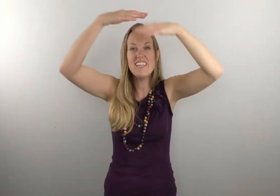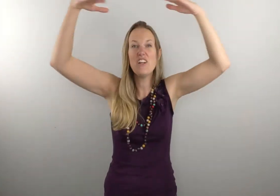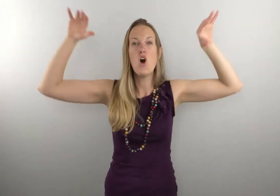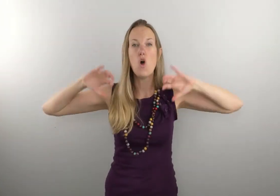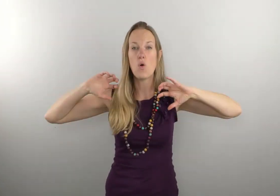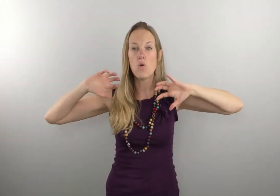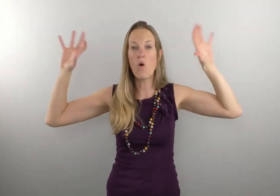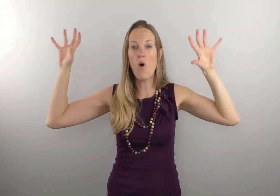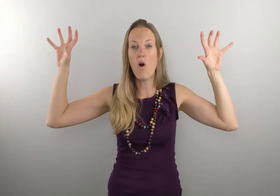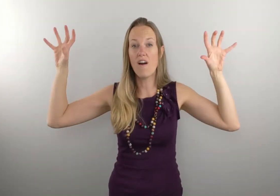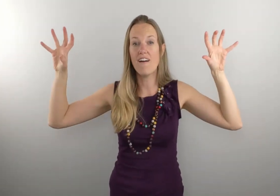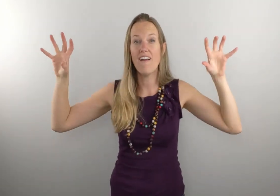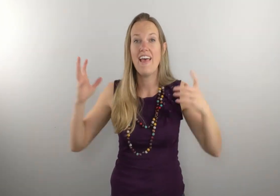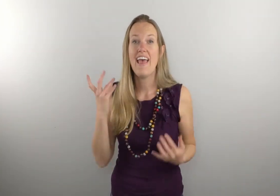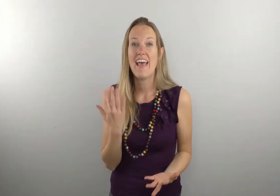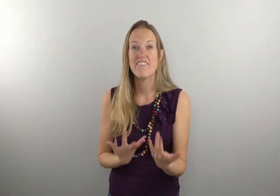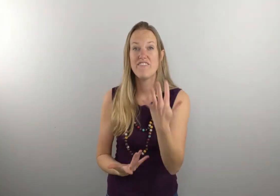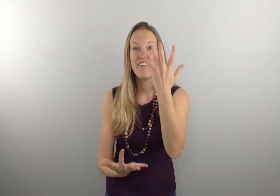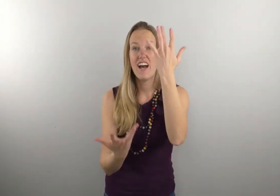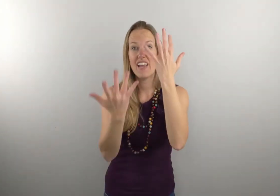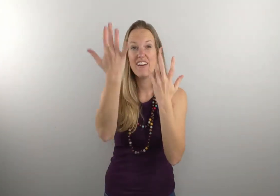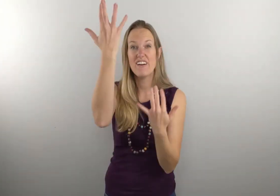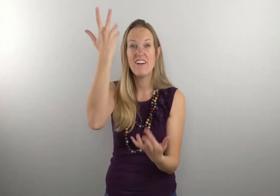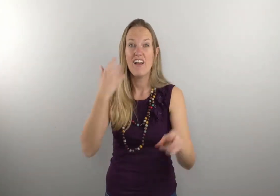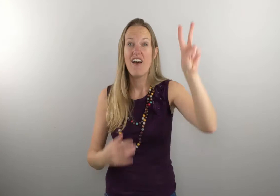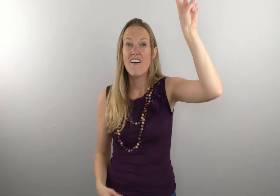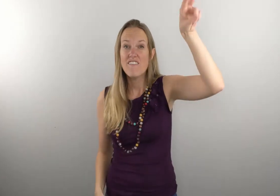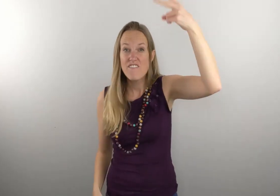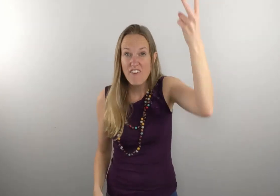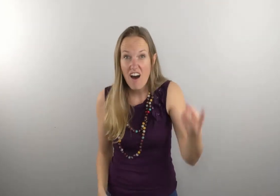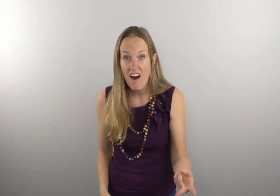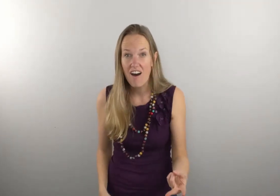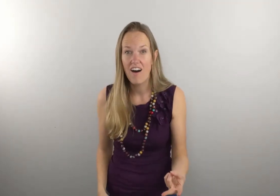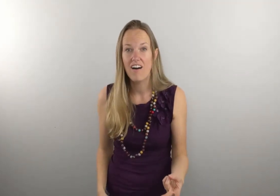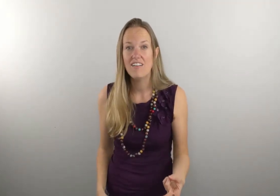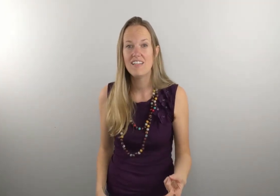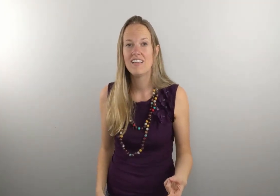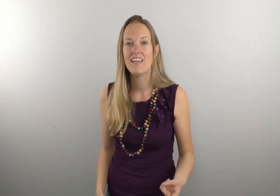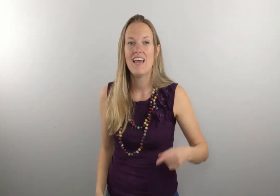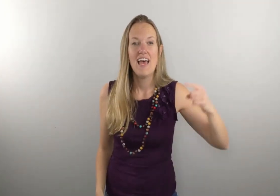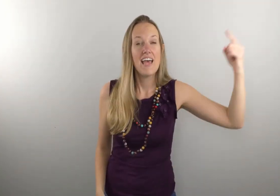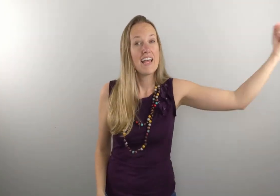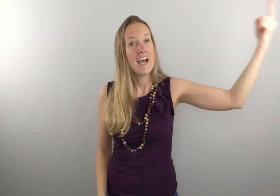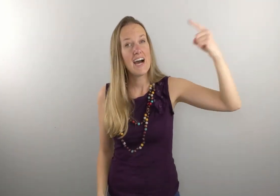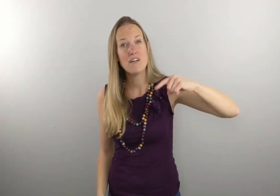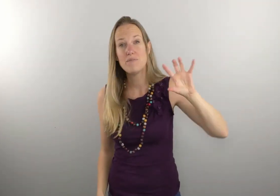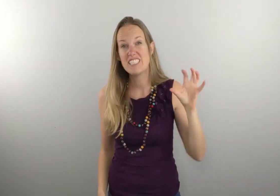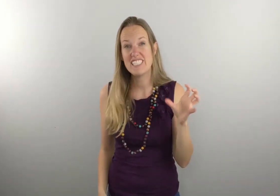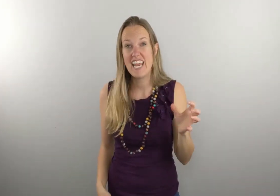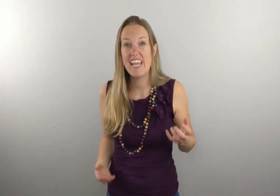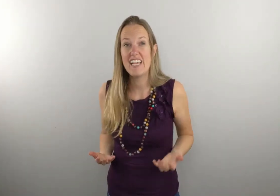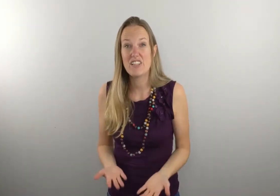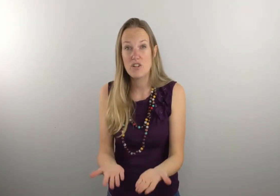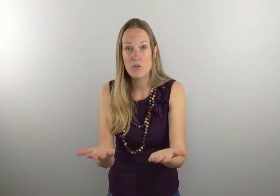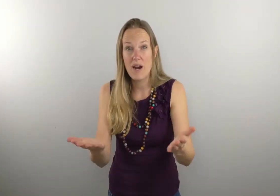heaven roar and fire fall. Come shake the